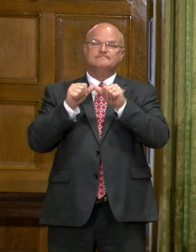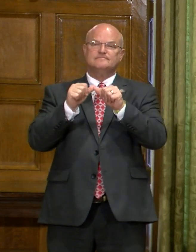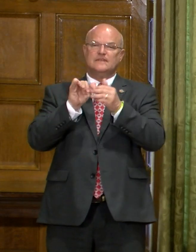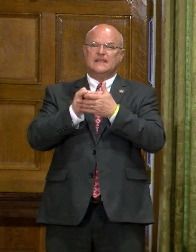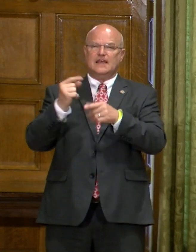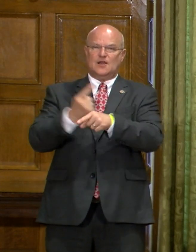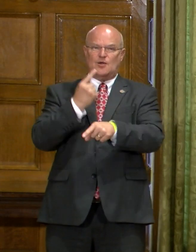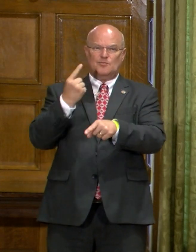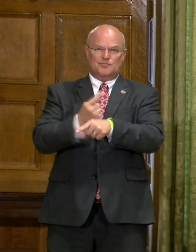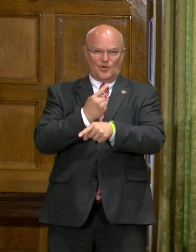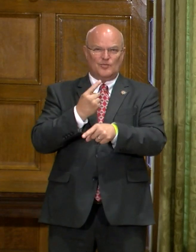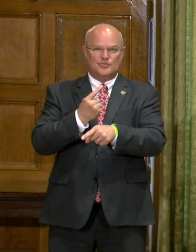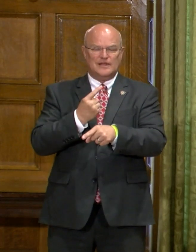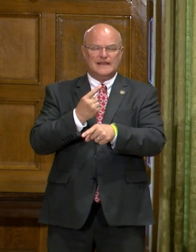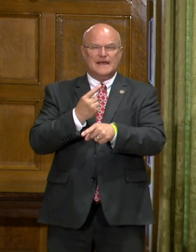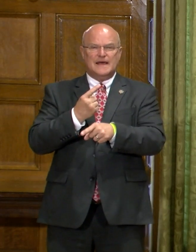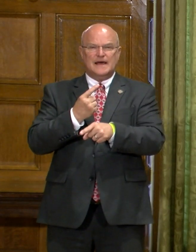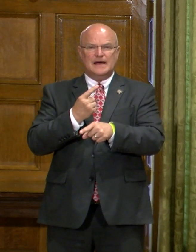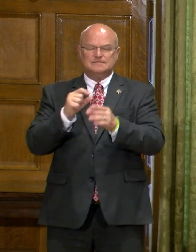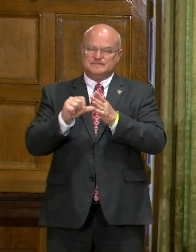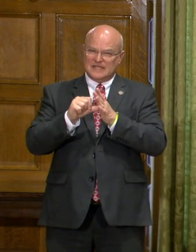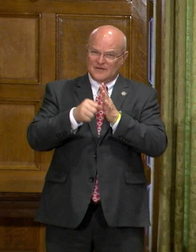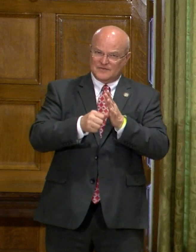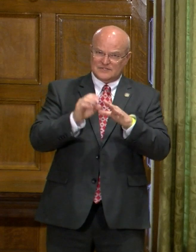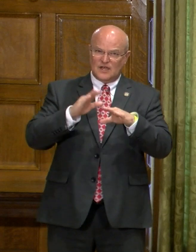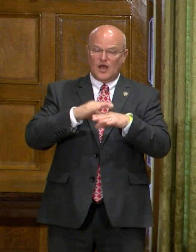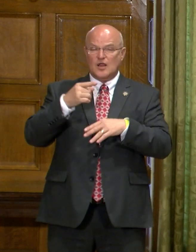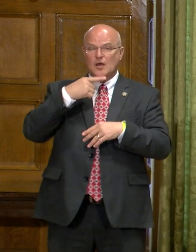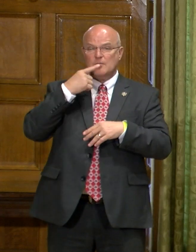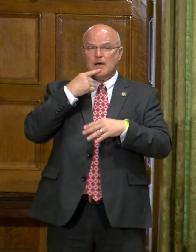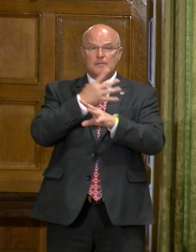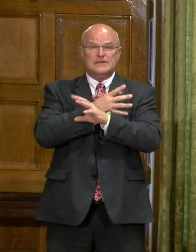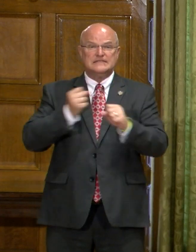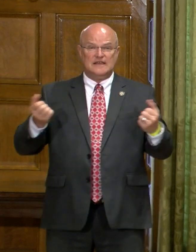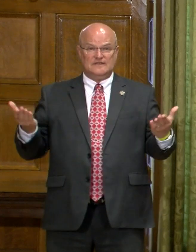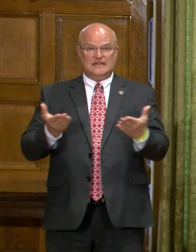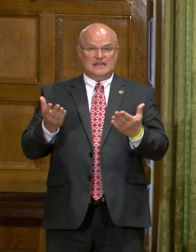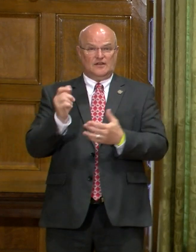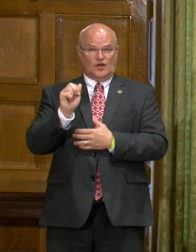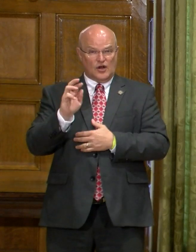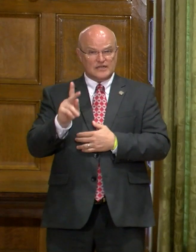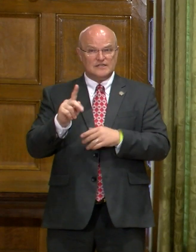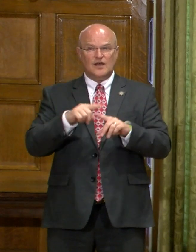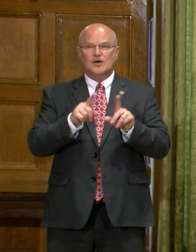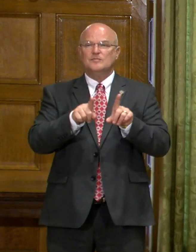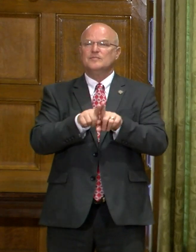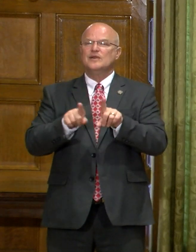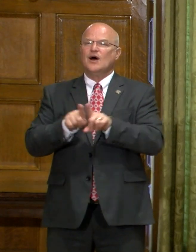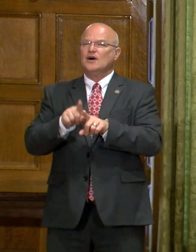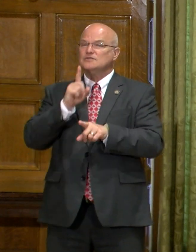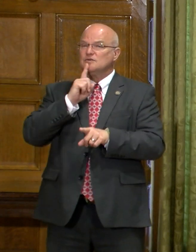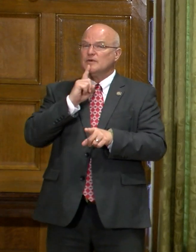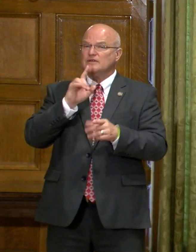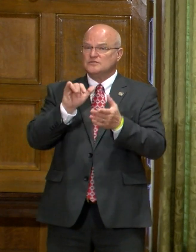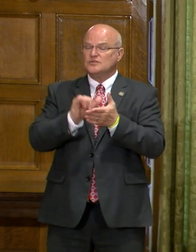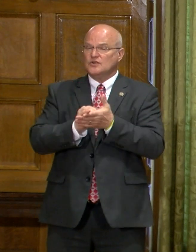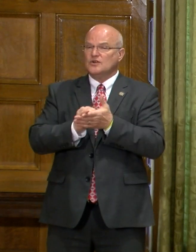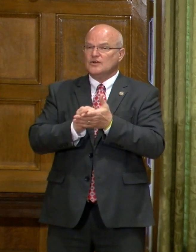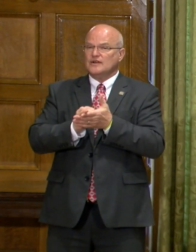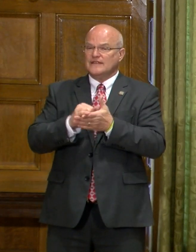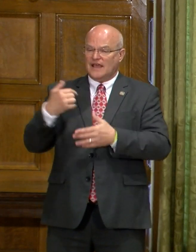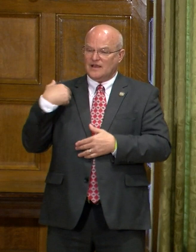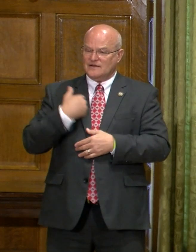that appropriate emphasis on public safety here in Arkansas, but also make sure